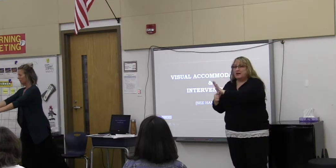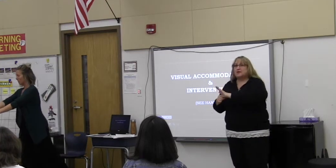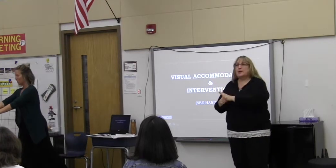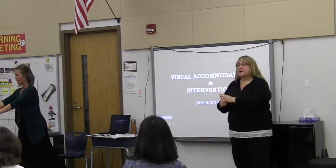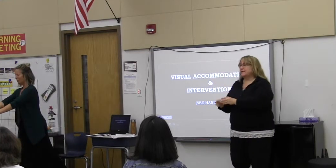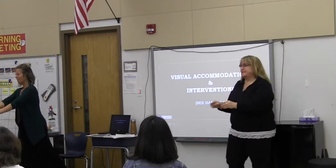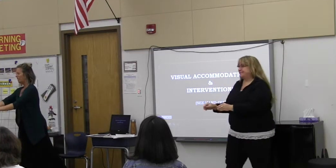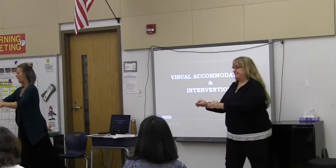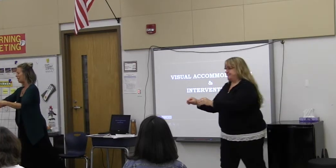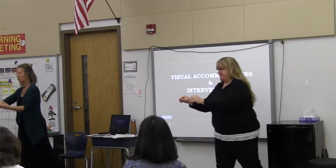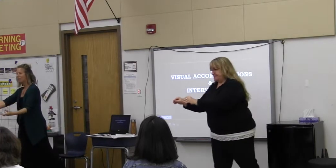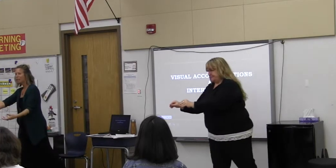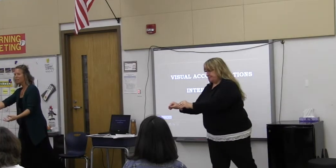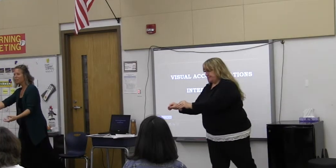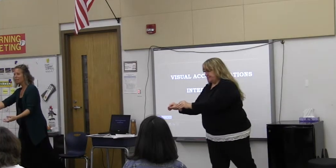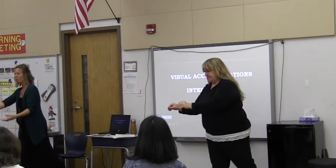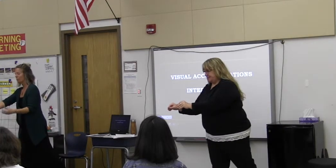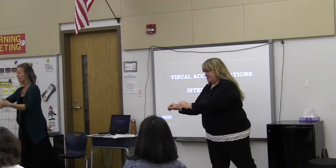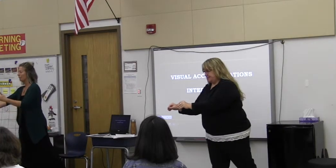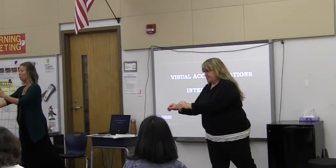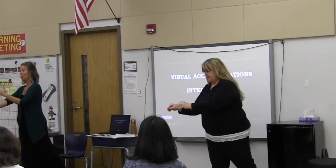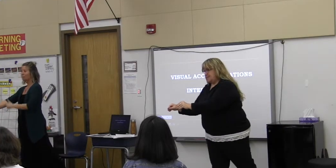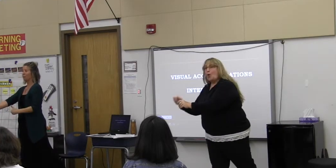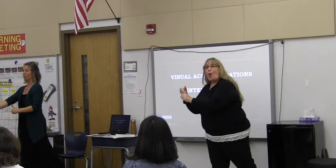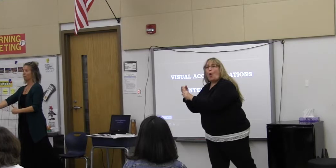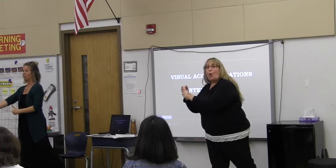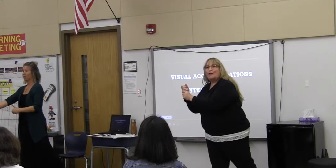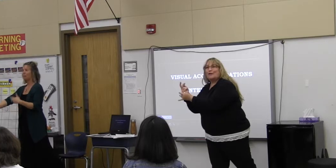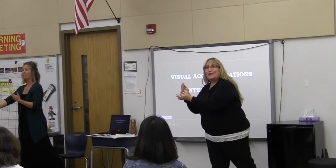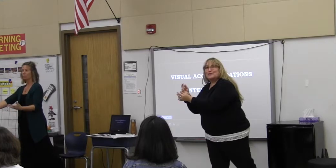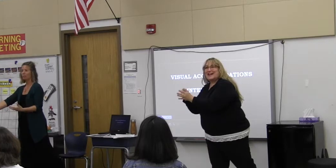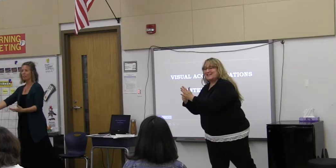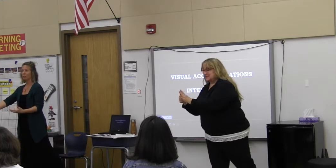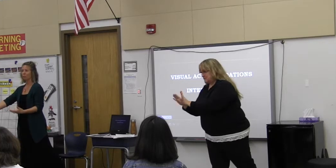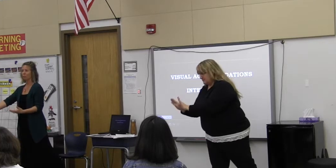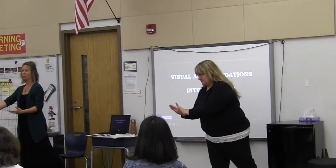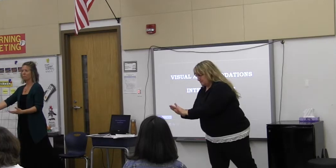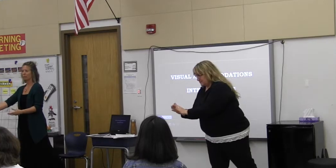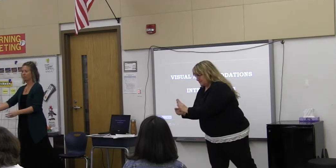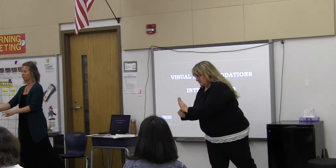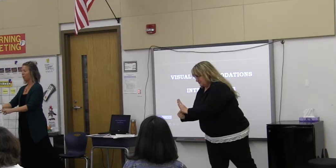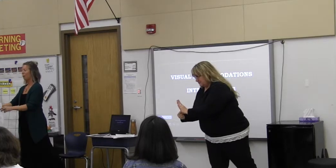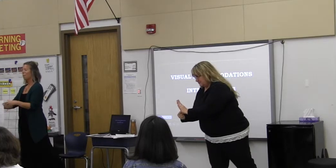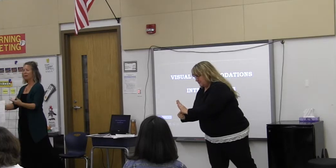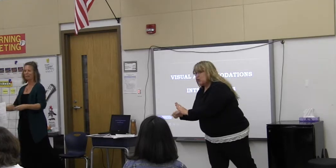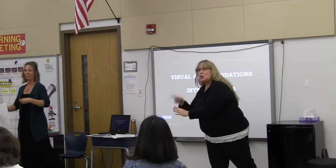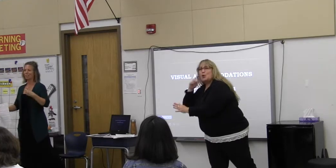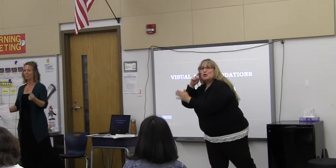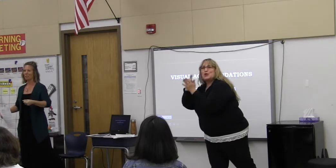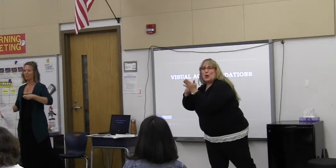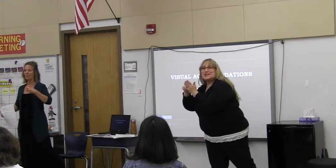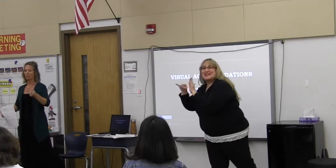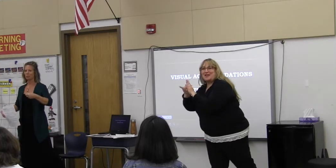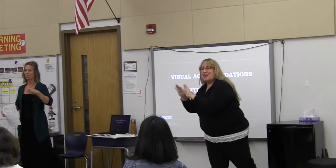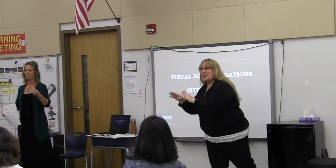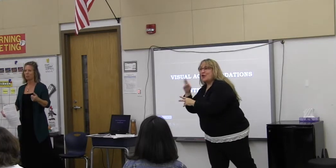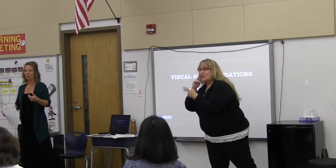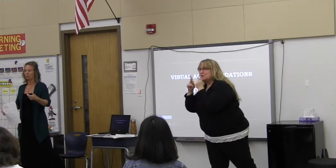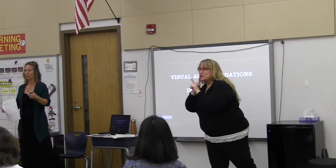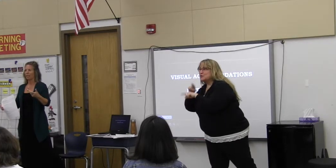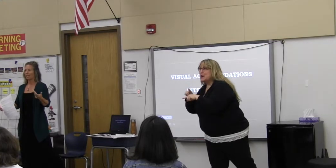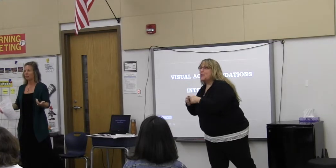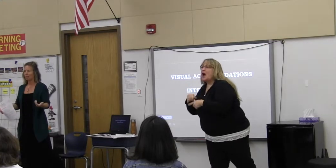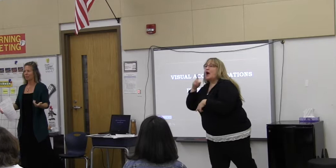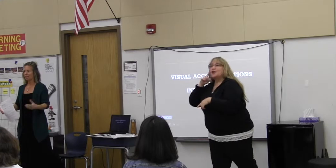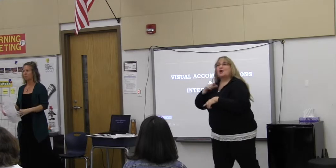book presented, held it there for a couple seconds, wait for them to look. You'll see their visual responses. But I just know in the natural scheme